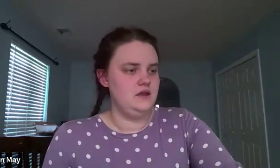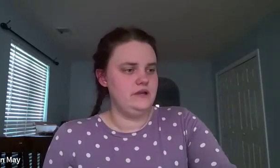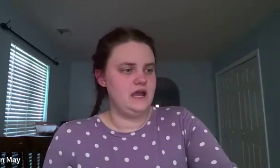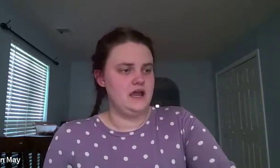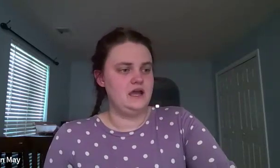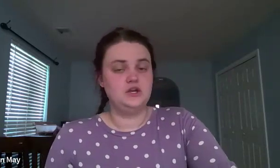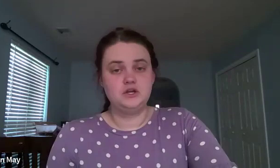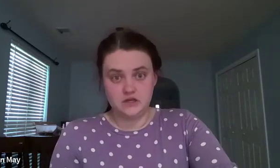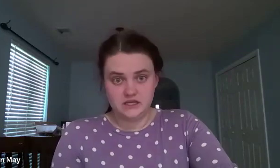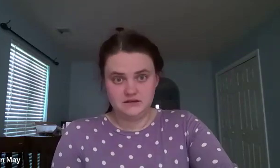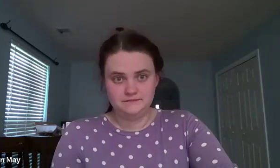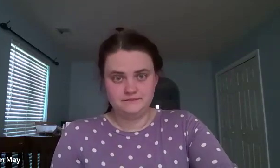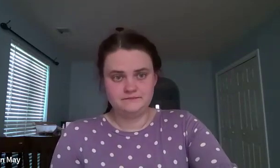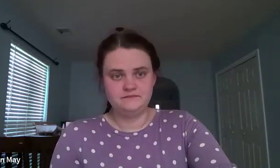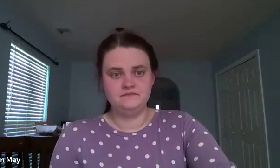Then we had cookie,